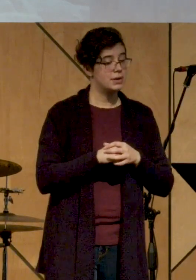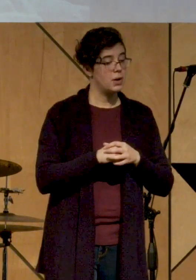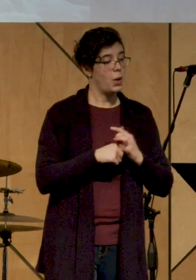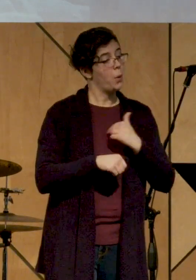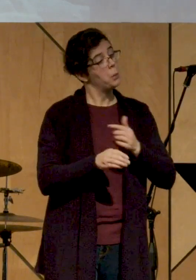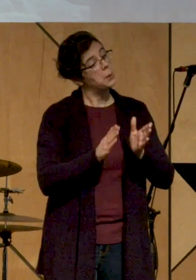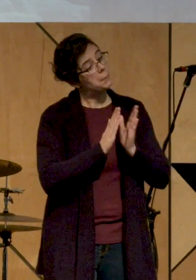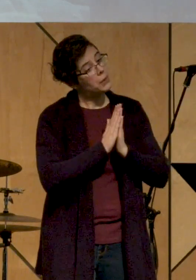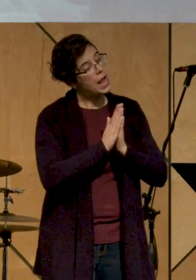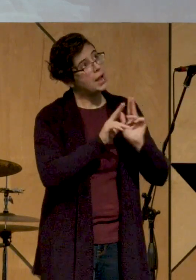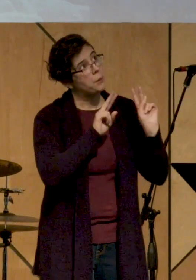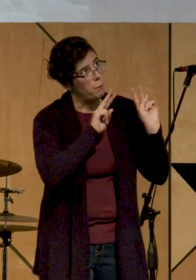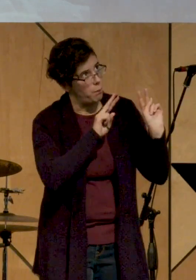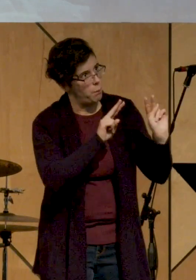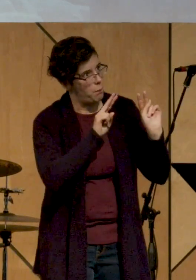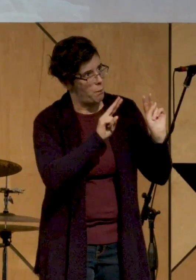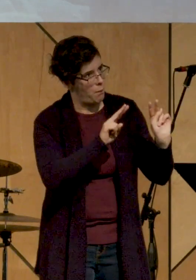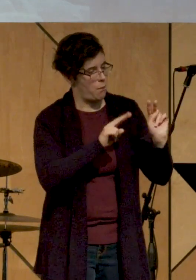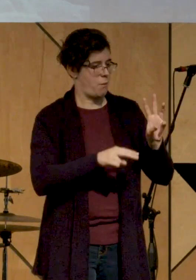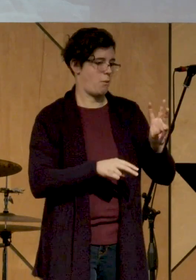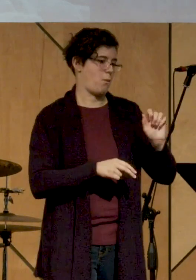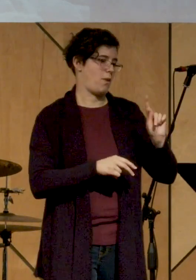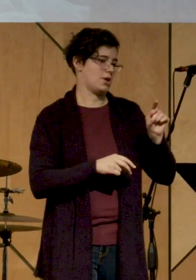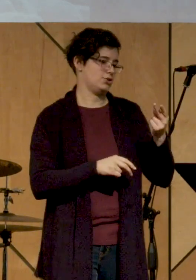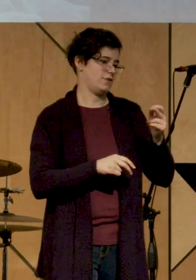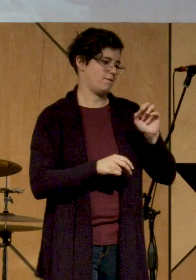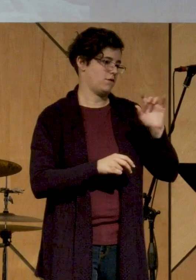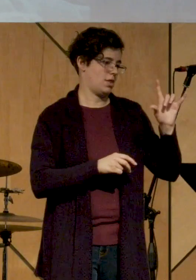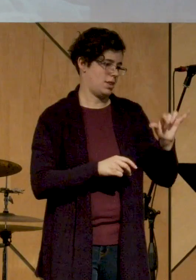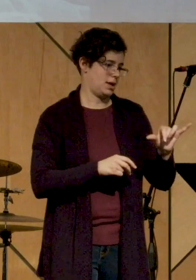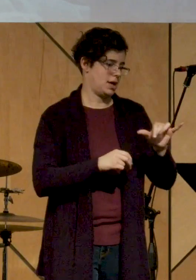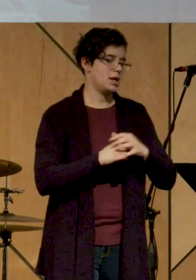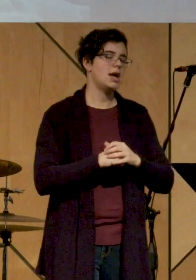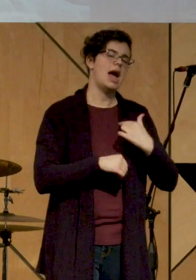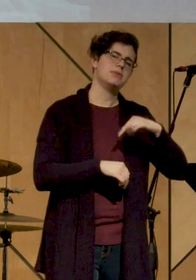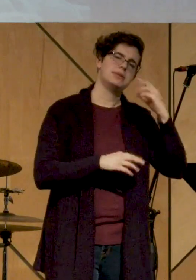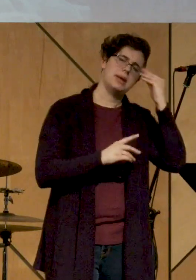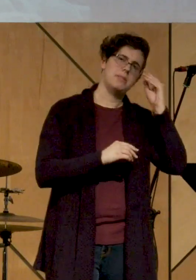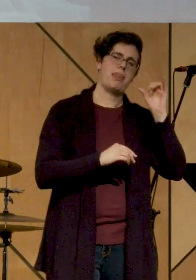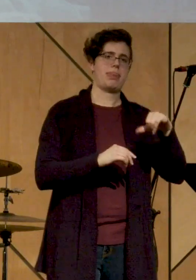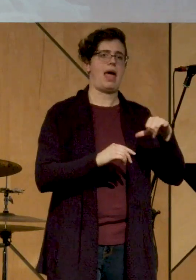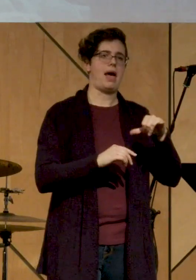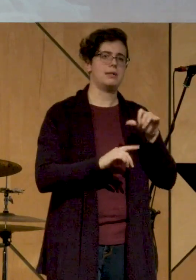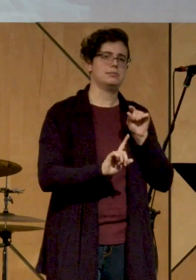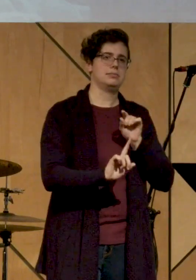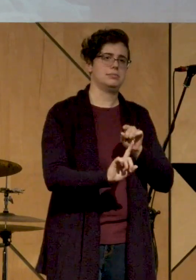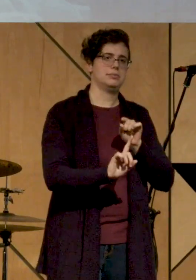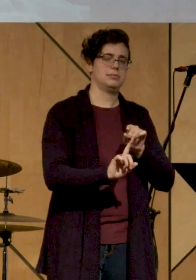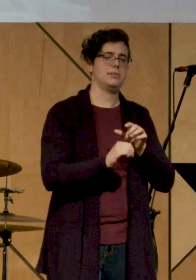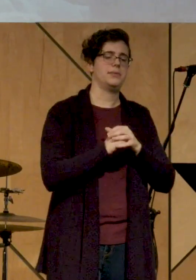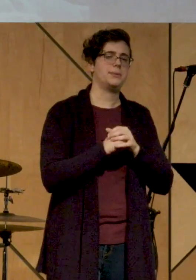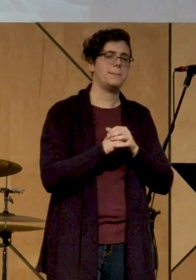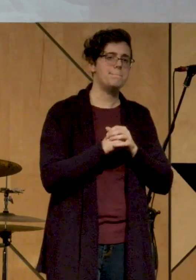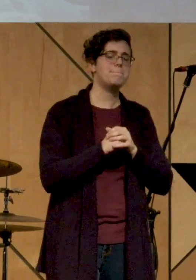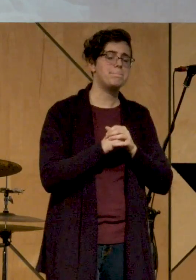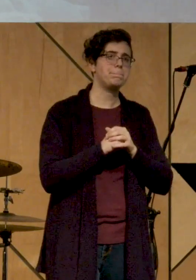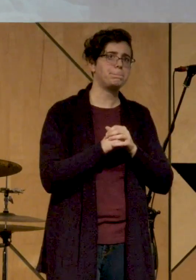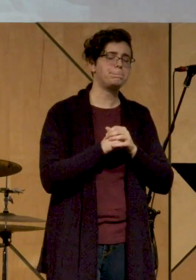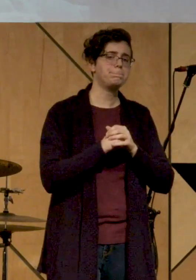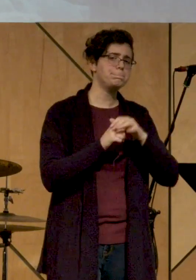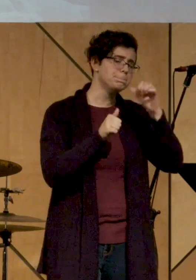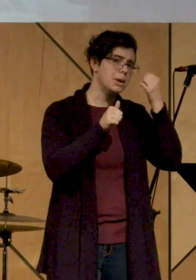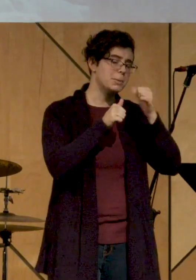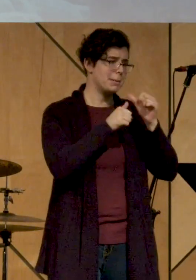pray watchfully. I was thinking about this idea of watchfulness, and I remember